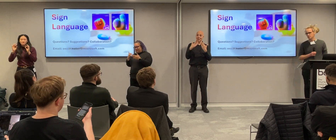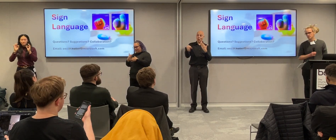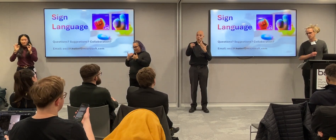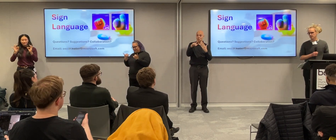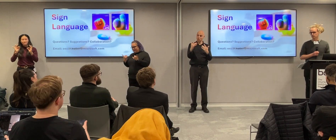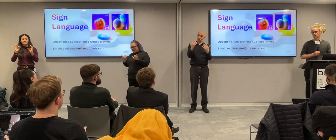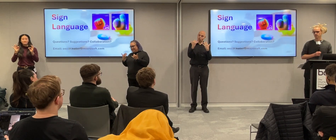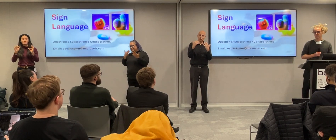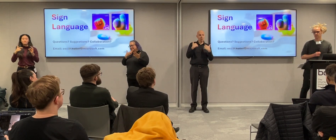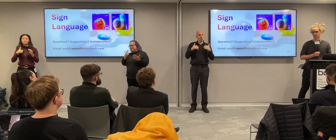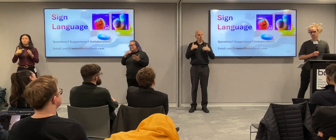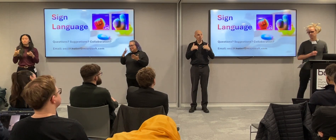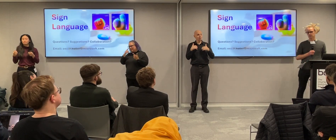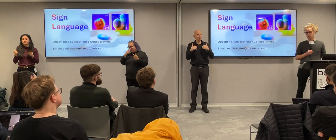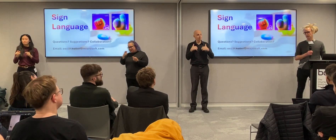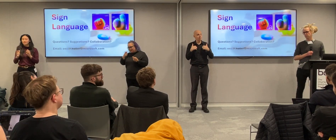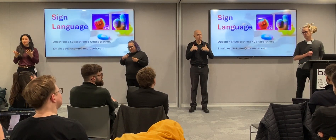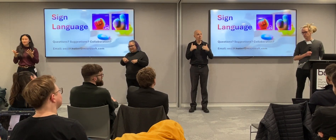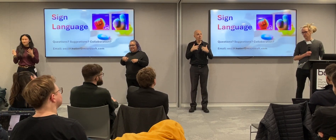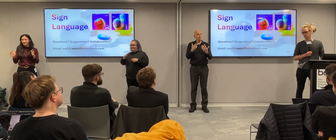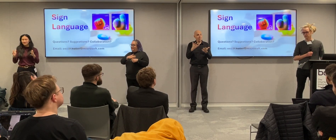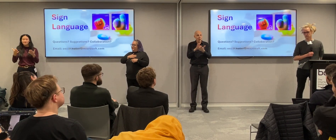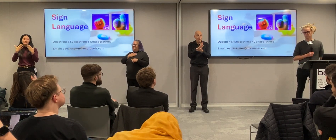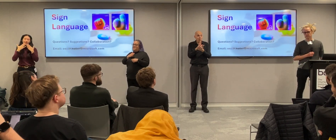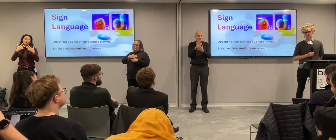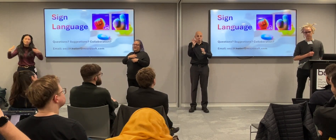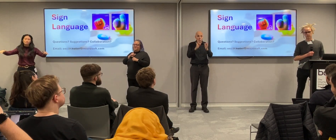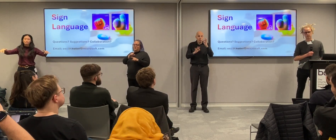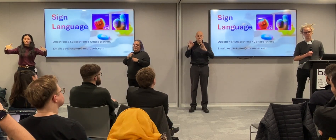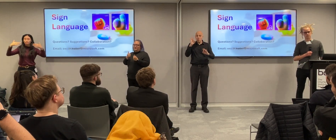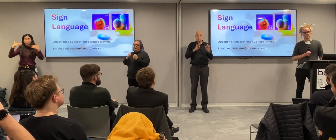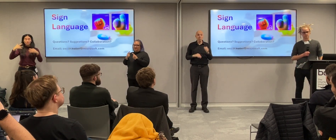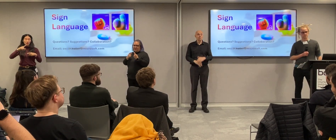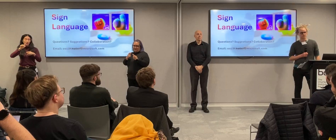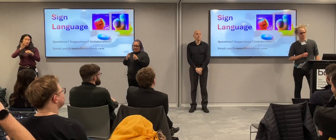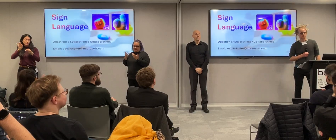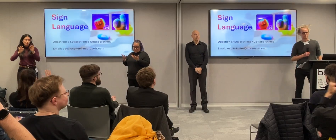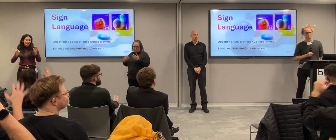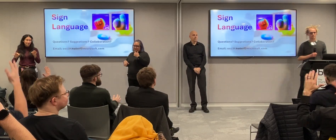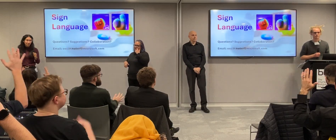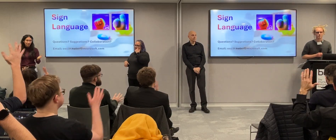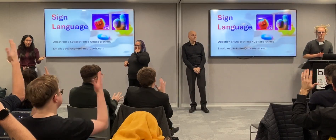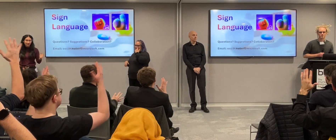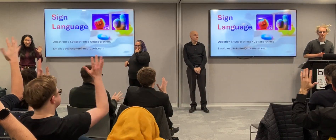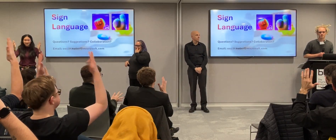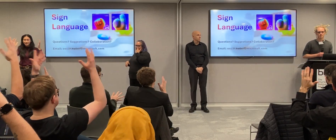your interest, and I'm happy to take questions on this.